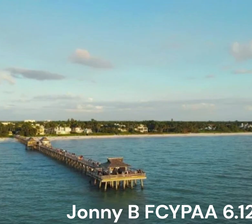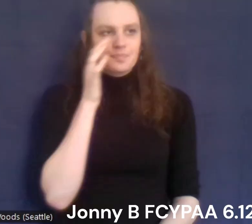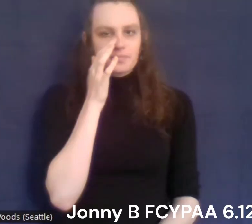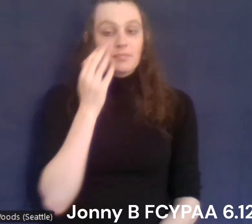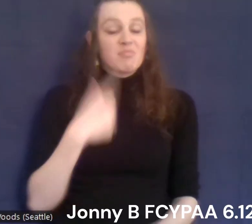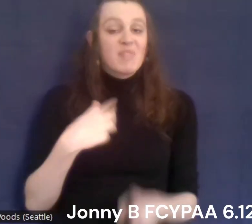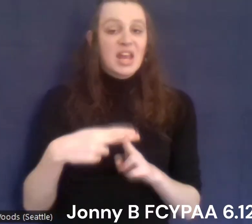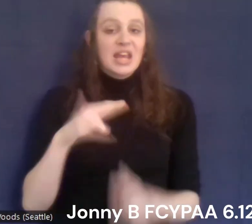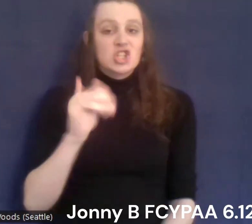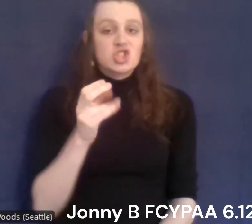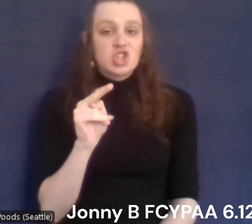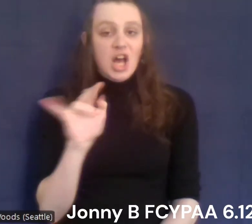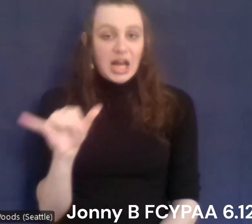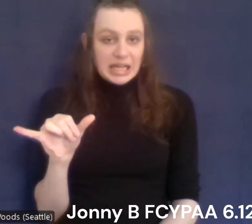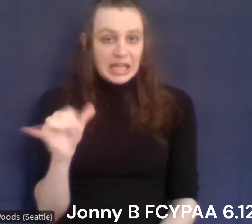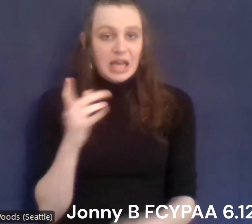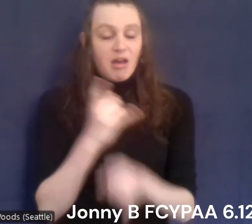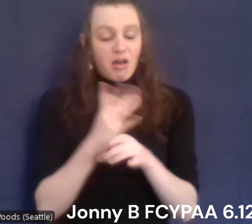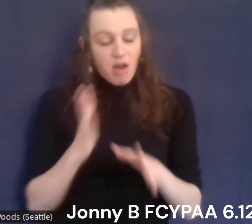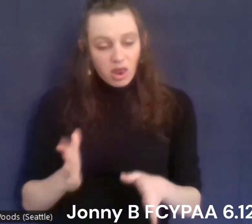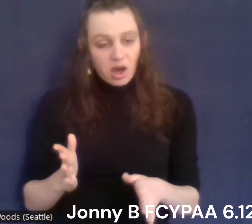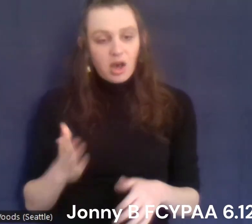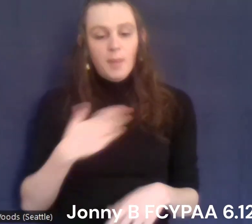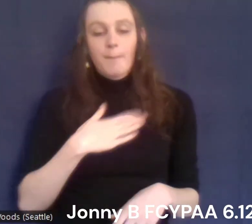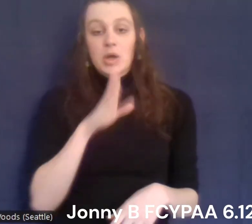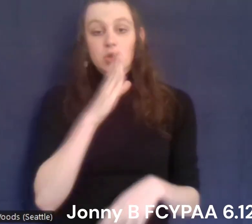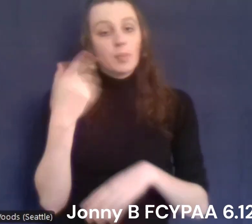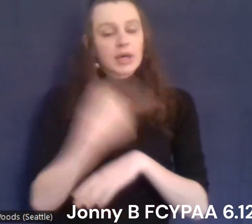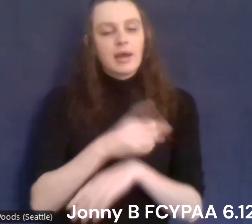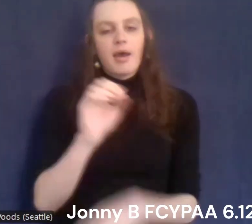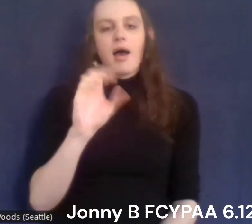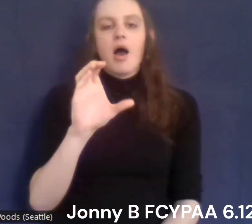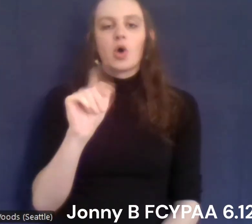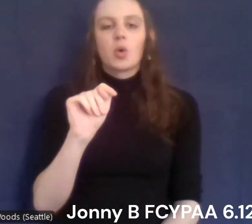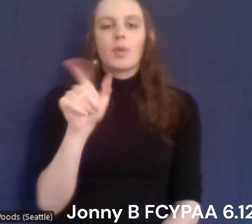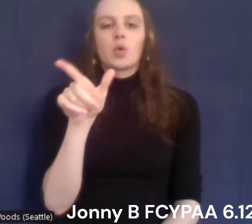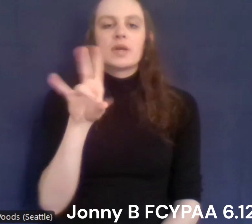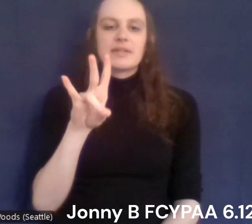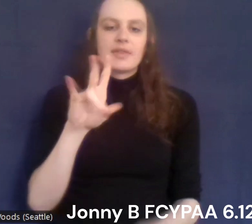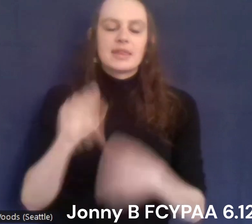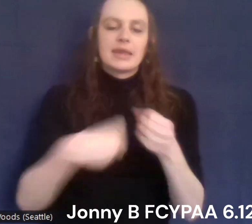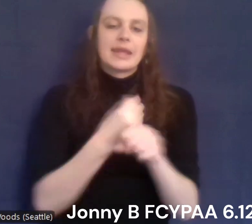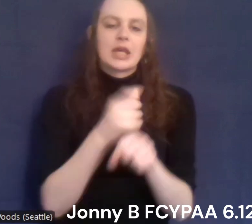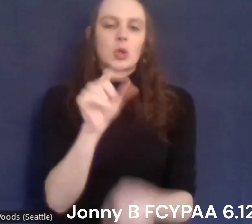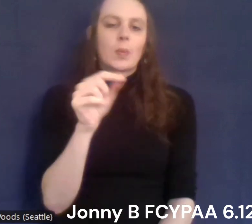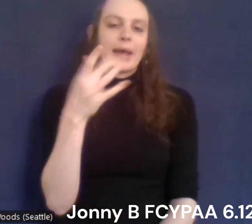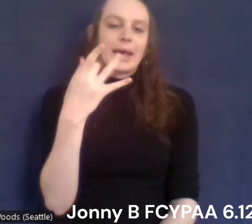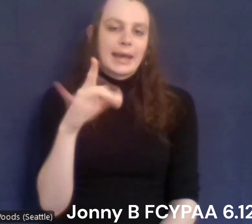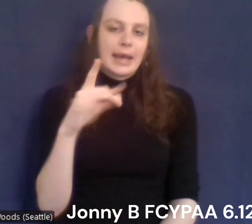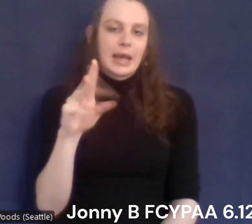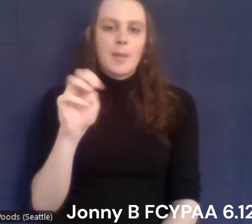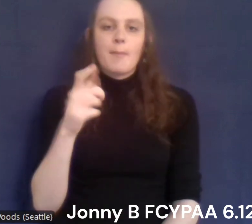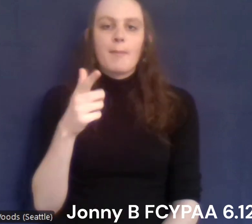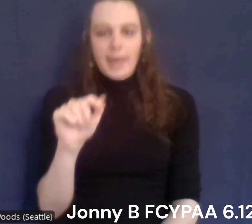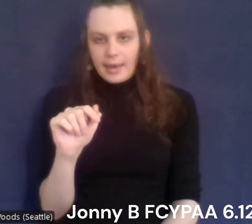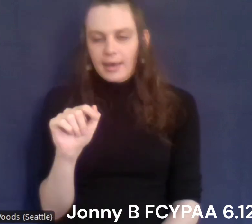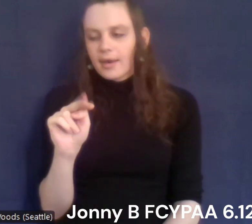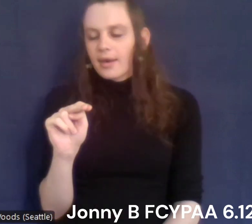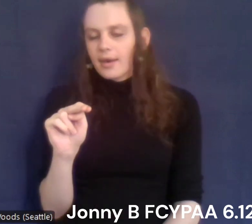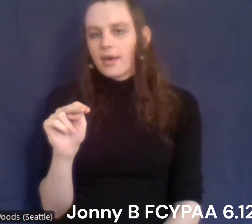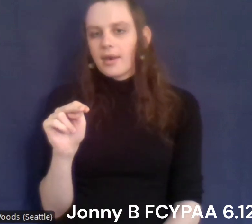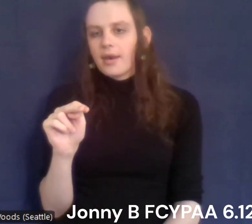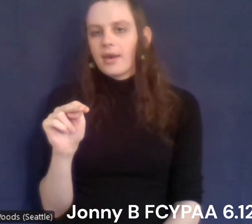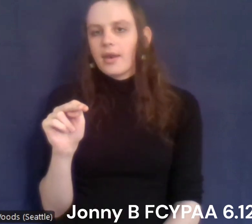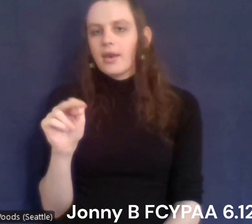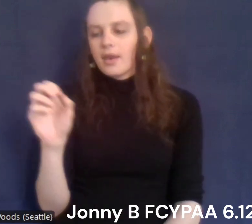I'm Johnny, alcoholic. My sobriety date is October 27th, 2018. So May, it was 6 years. 6 years